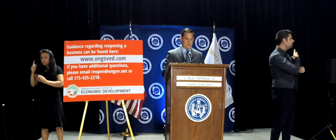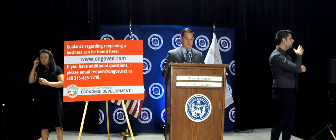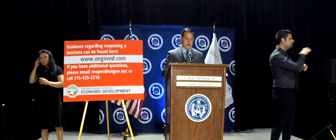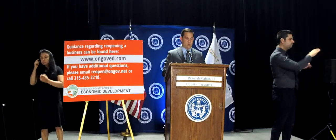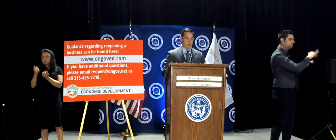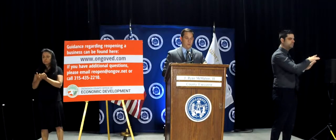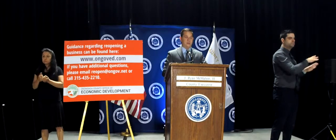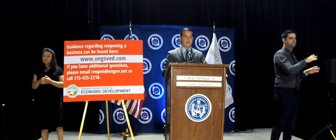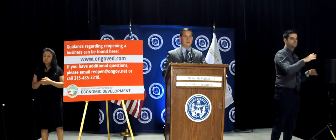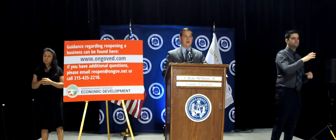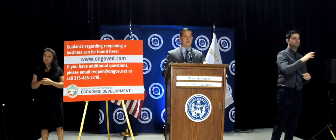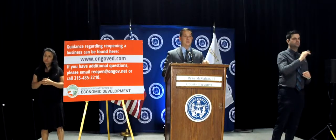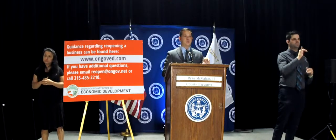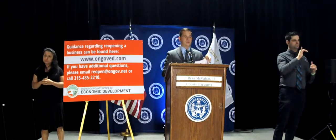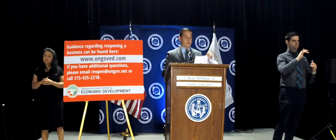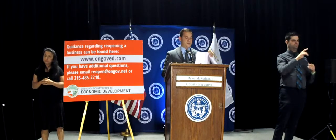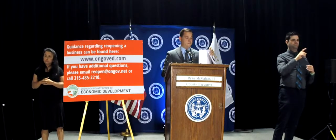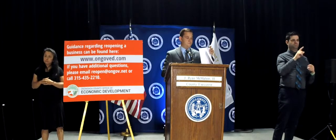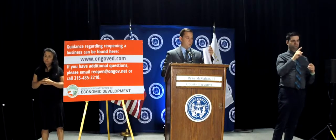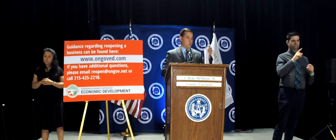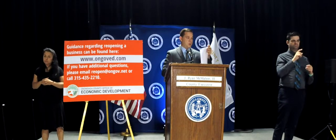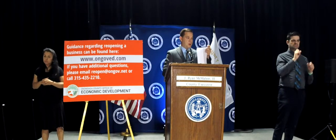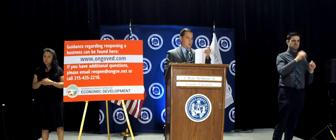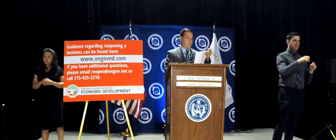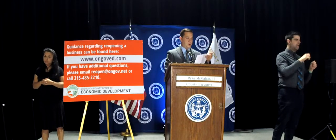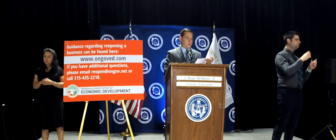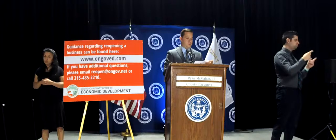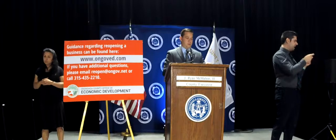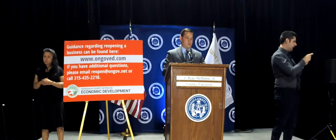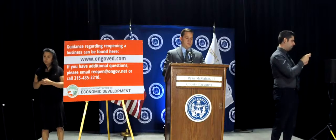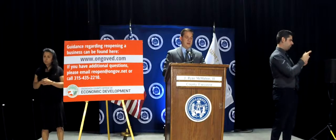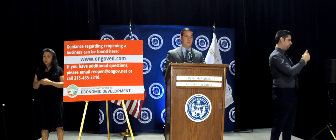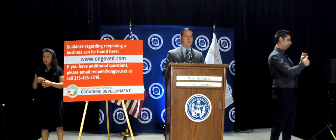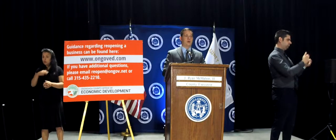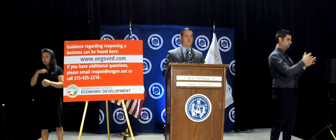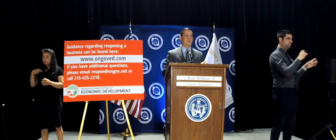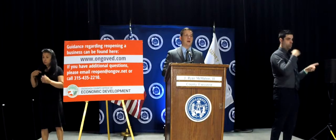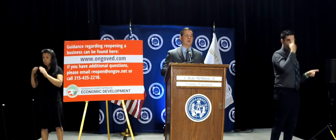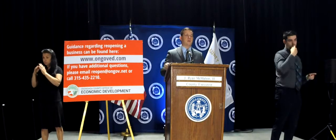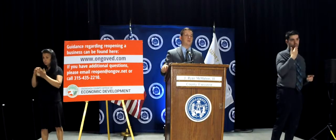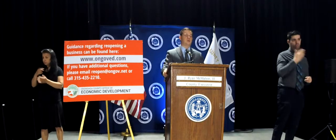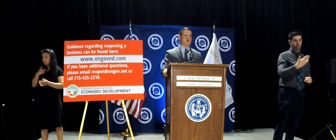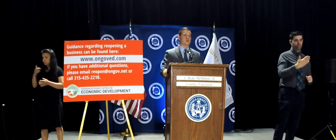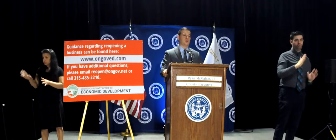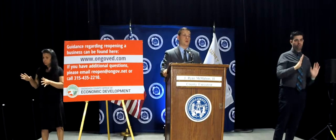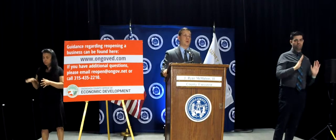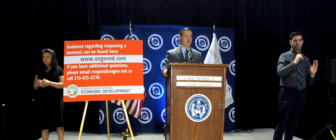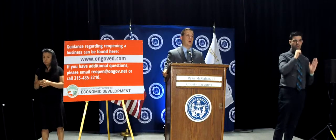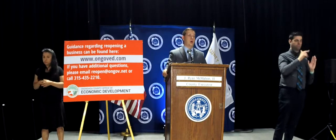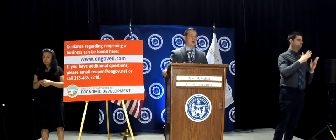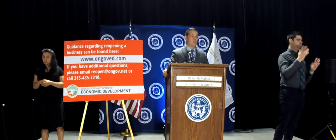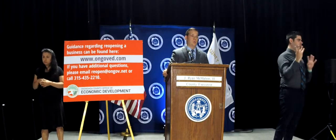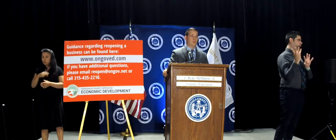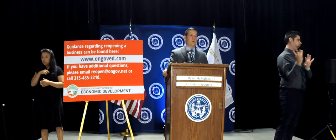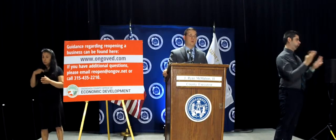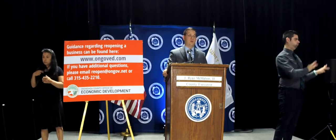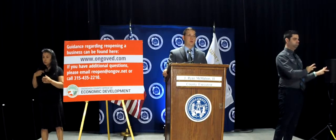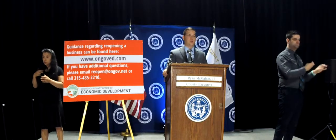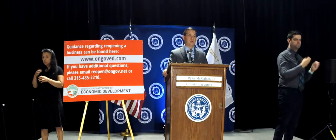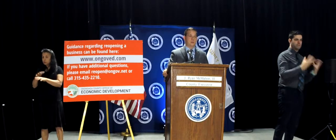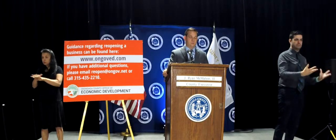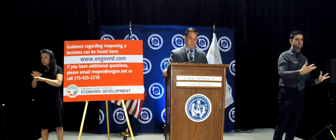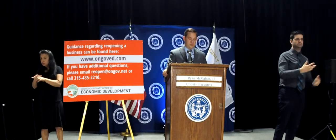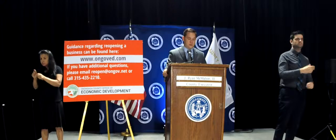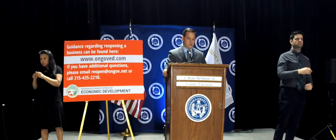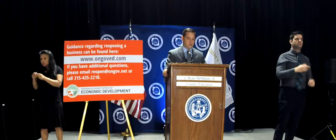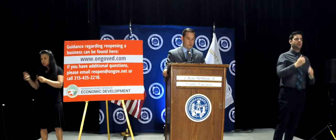This is obviously not where we need our neighbors to be, but from the standpoint of our medical infrastructure, we are in very